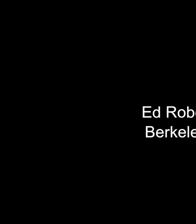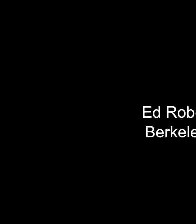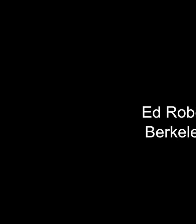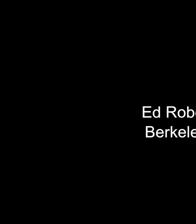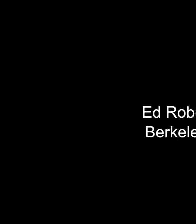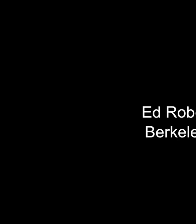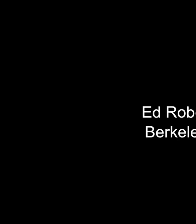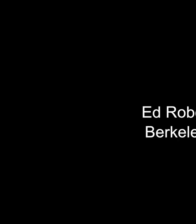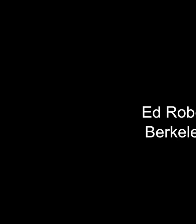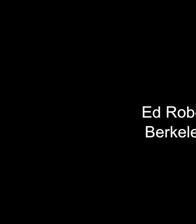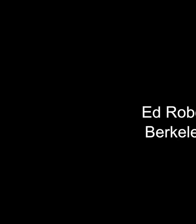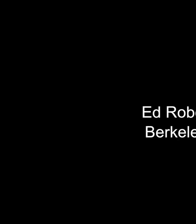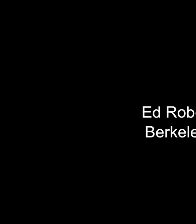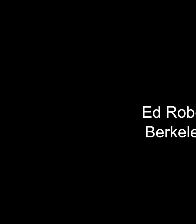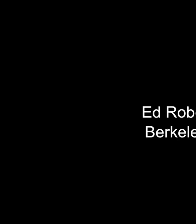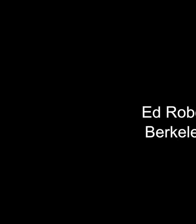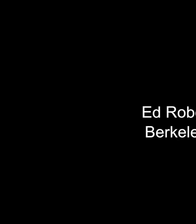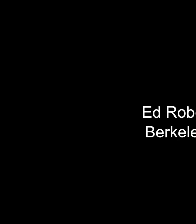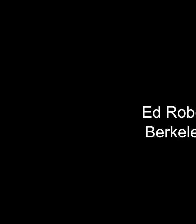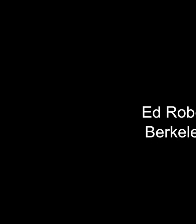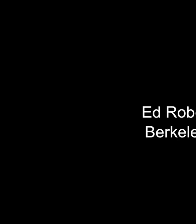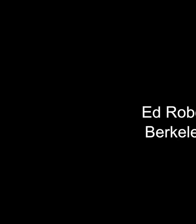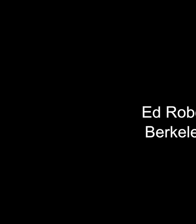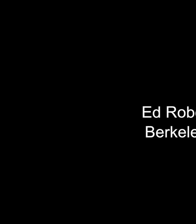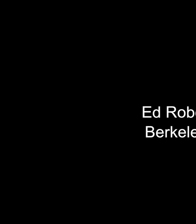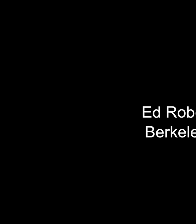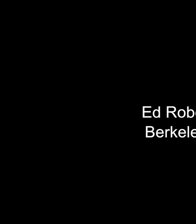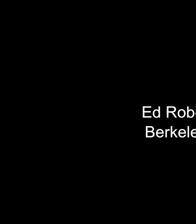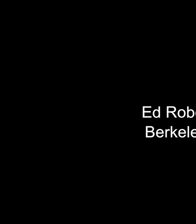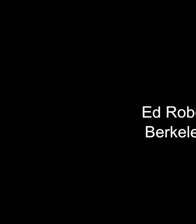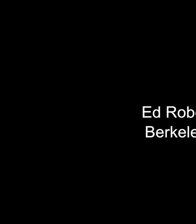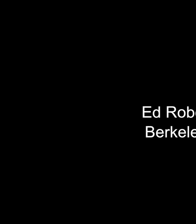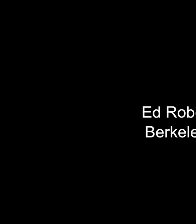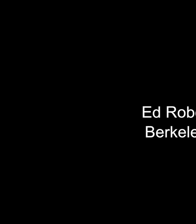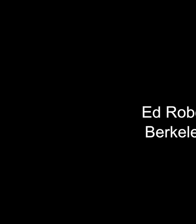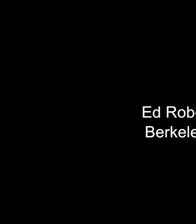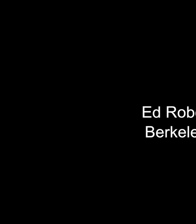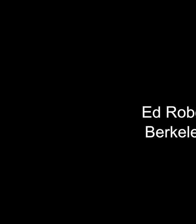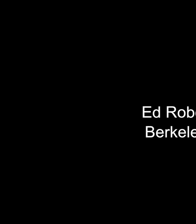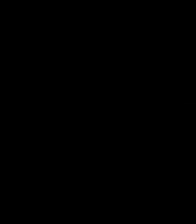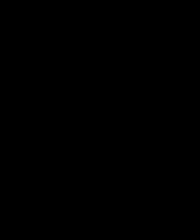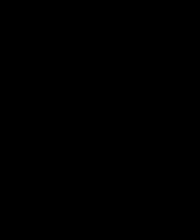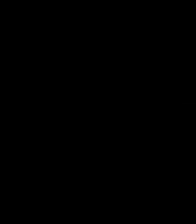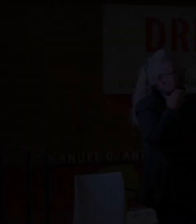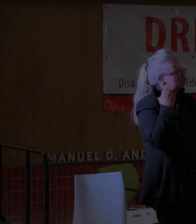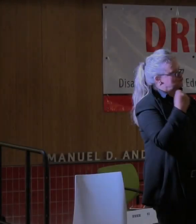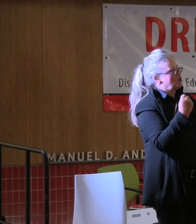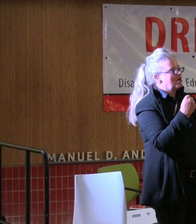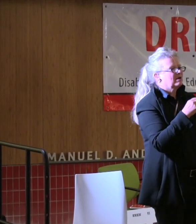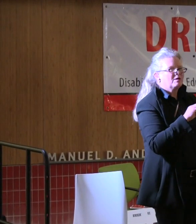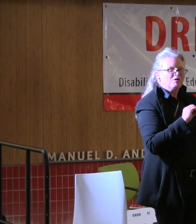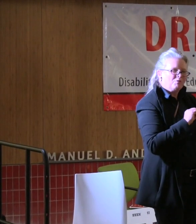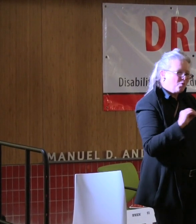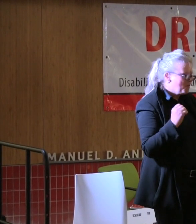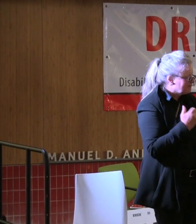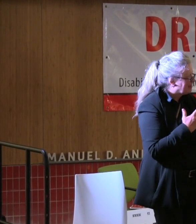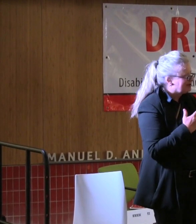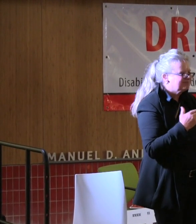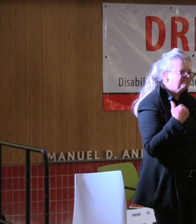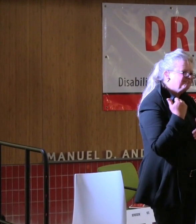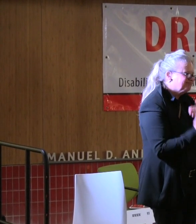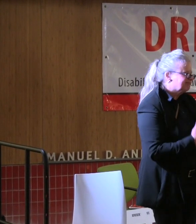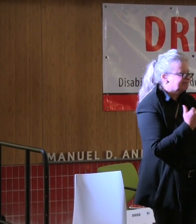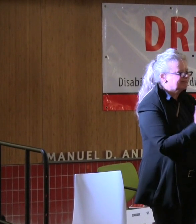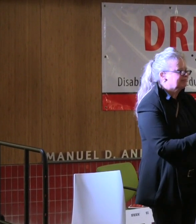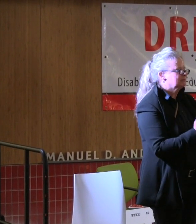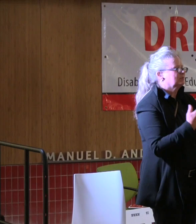for showing us what a truly great, humble, fierce, and selfless leader can be. We will try